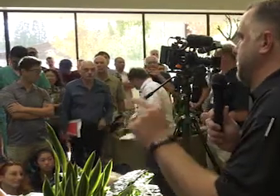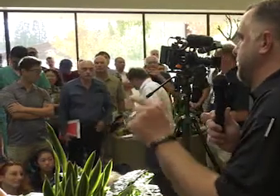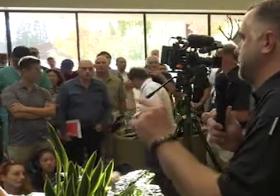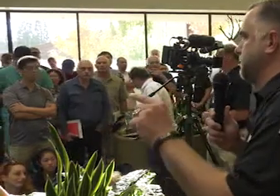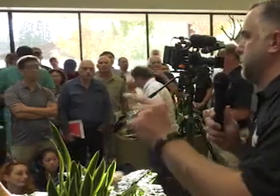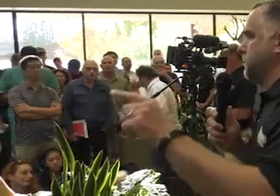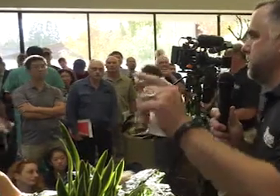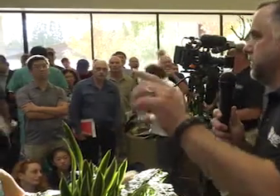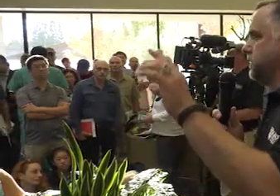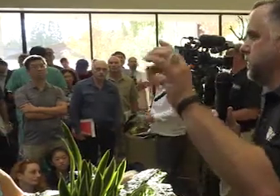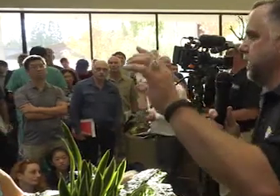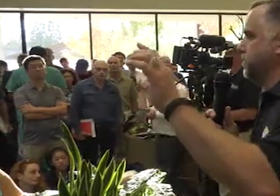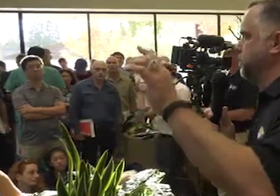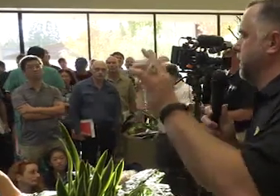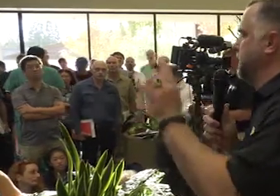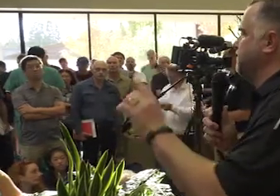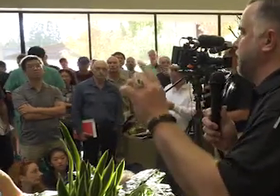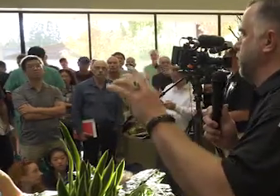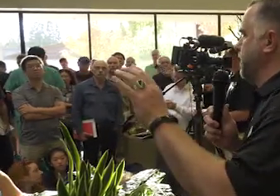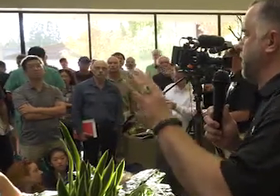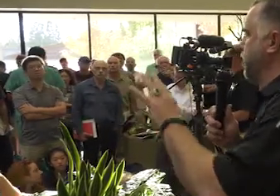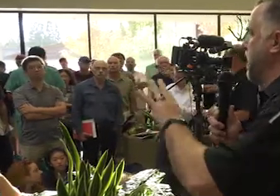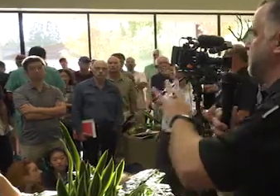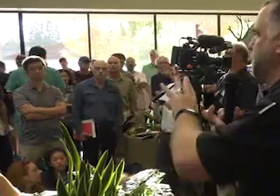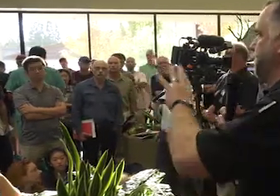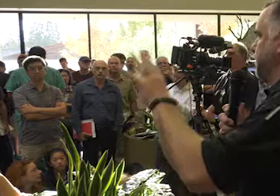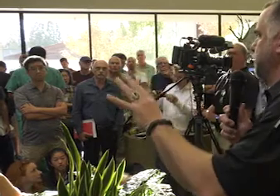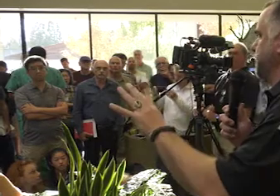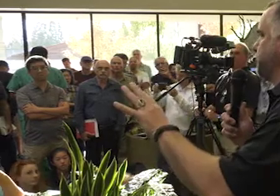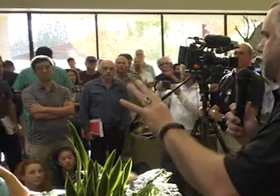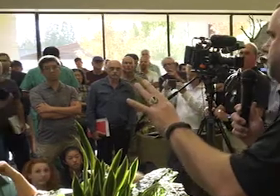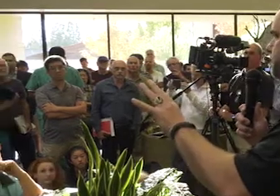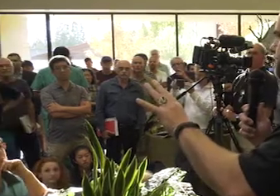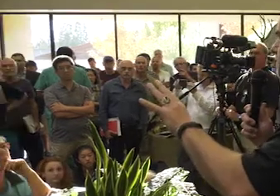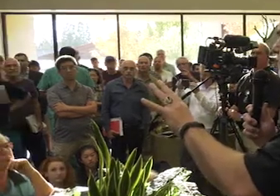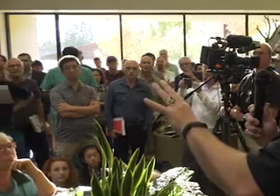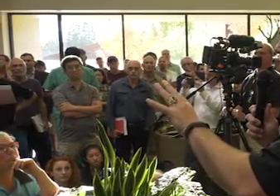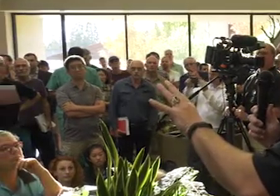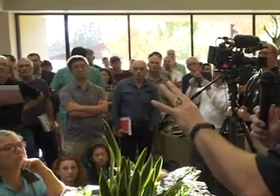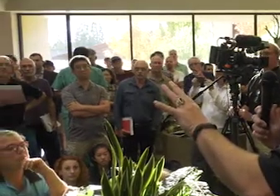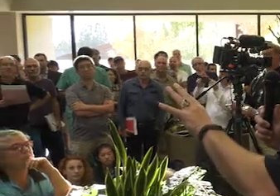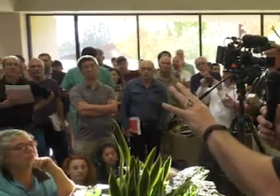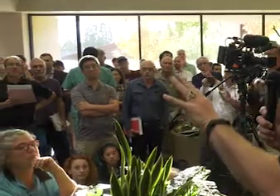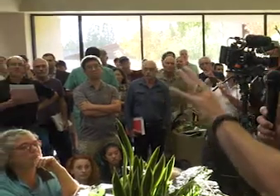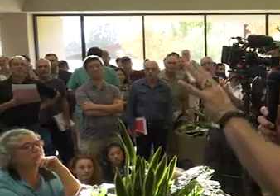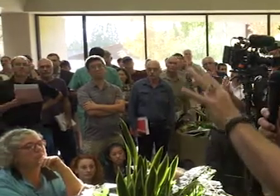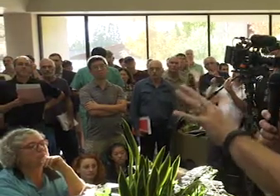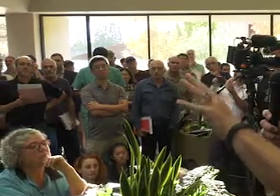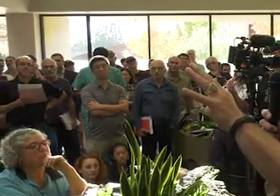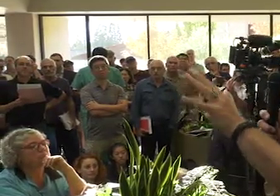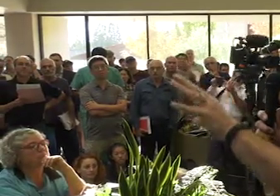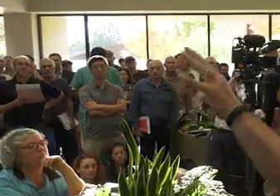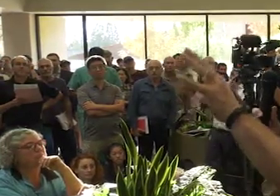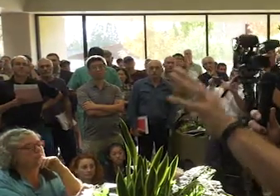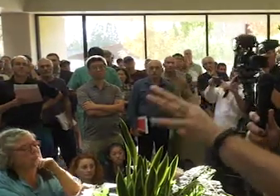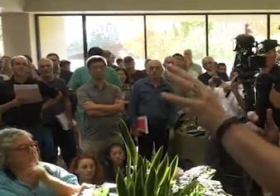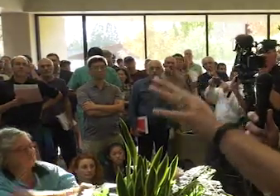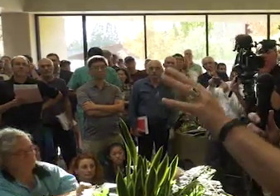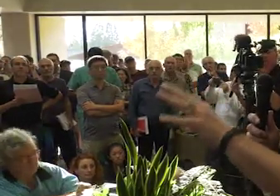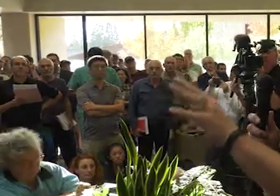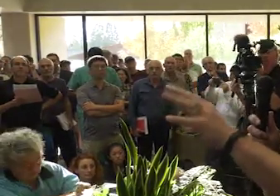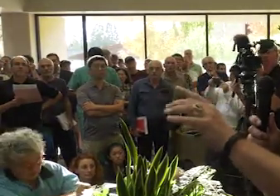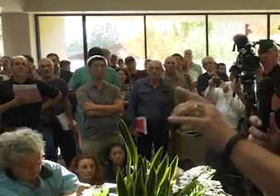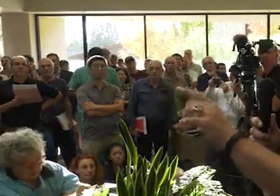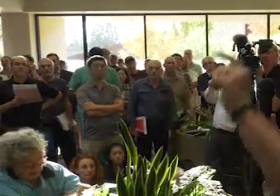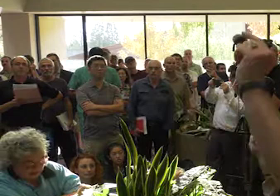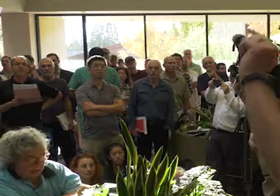question is the belief that we're going to go after your full insurance, okay? If there is a debris